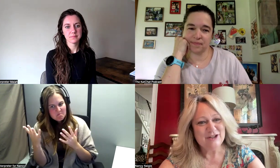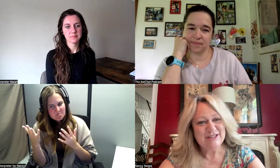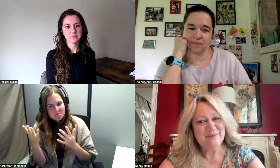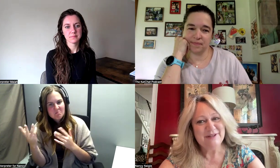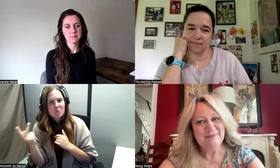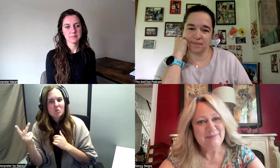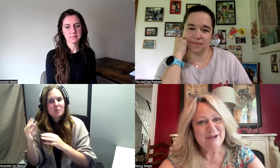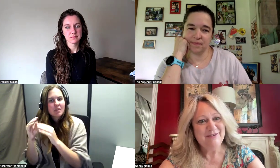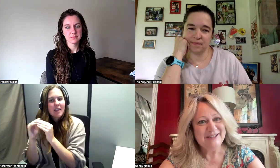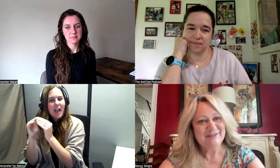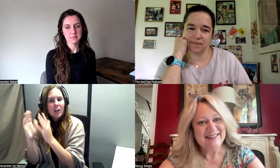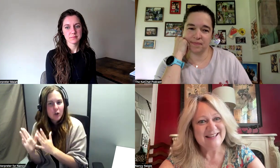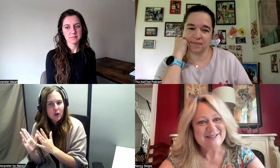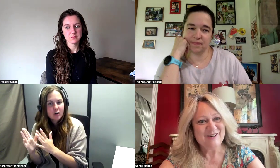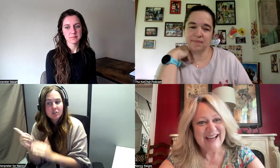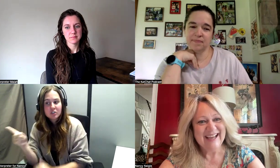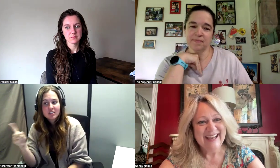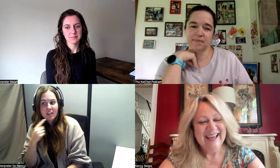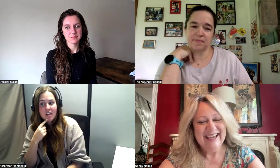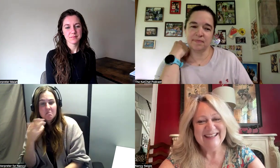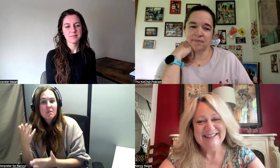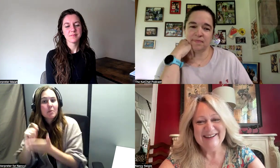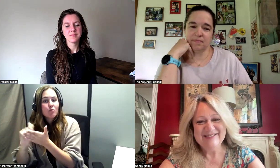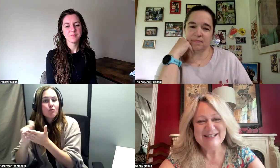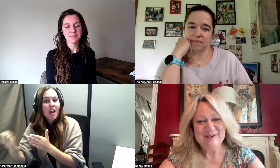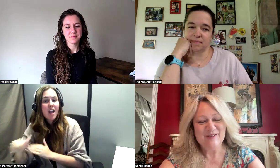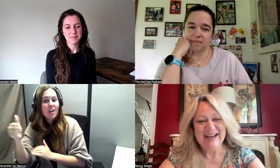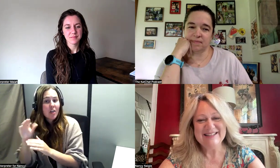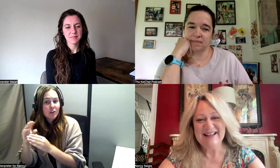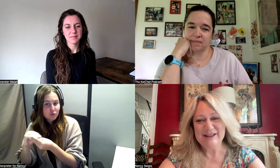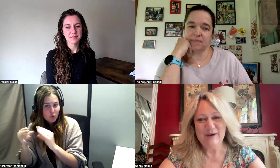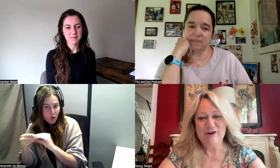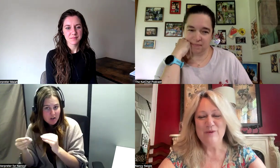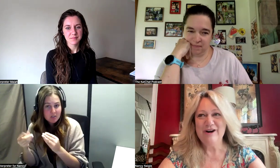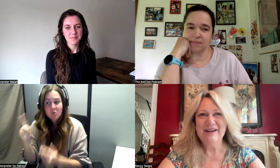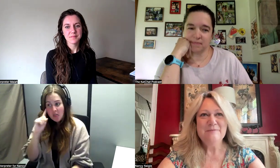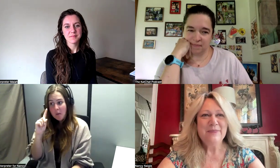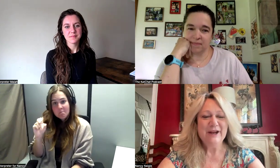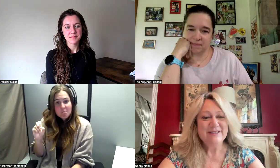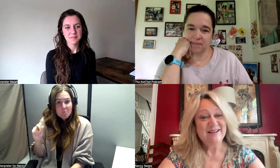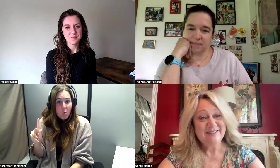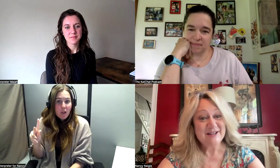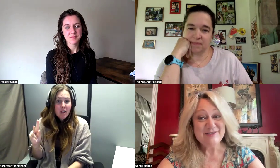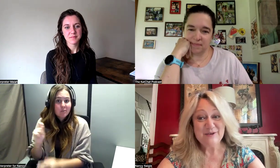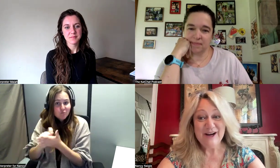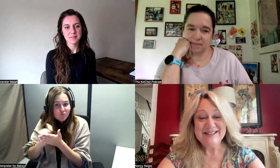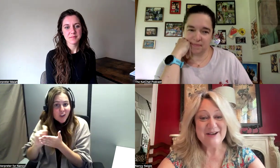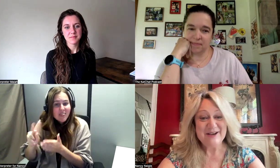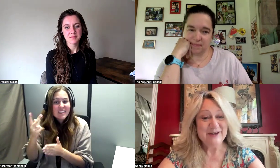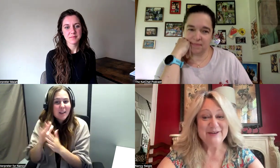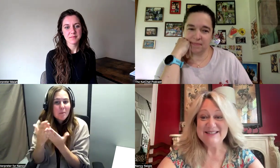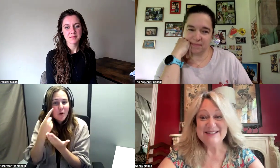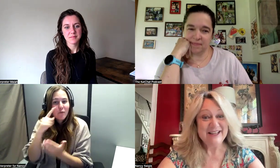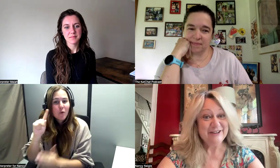that to her, she said, well, then maybe you need to write that story. And so writing To Light the Way Forward, is Tug's love story.